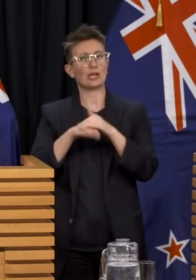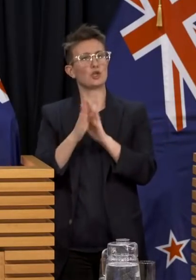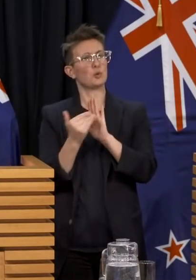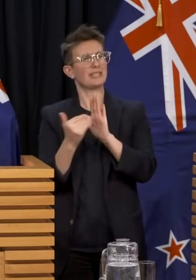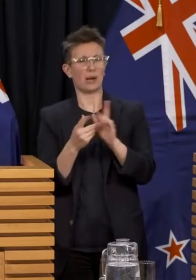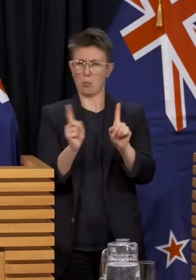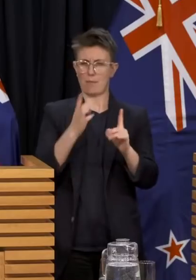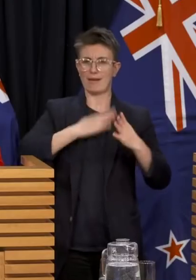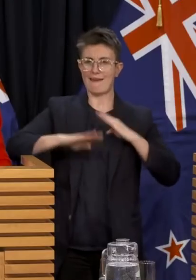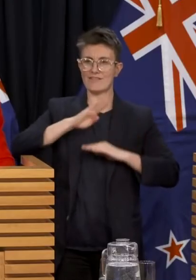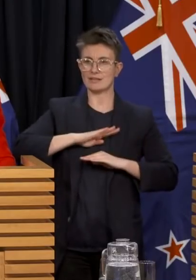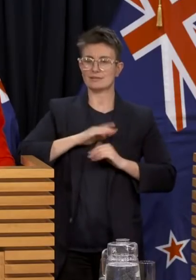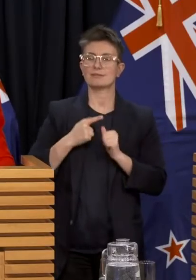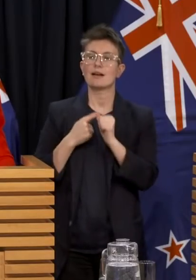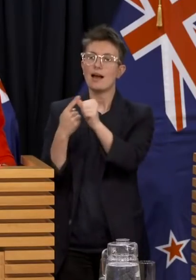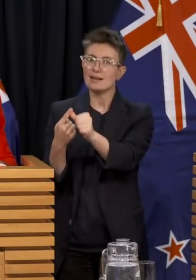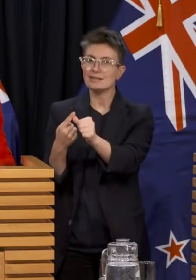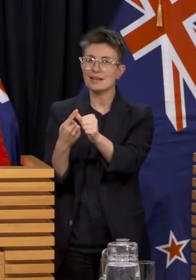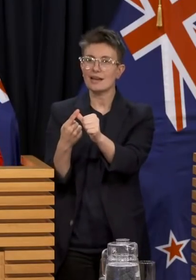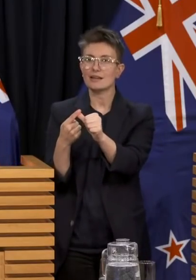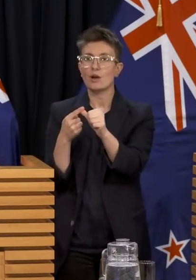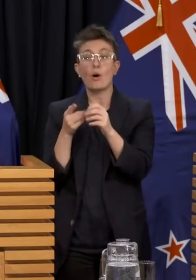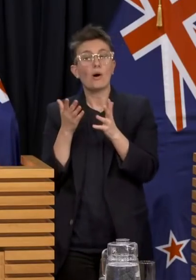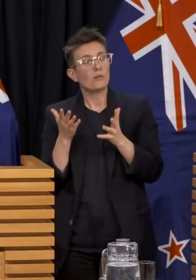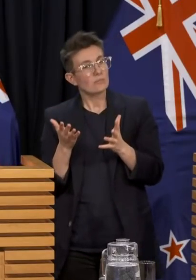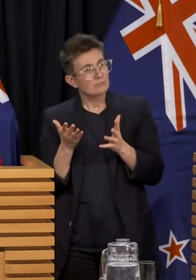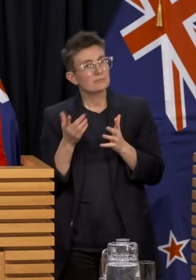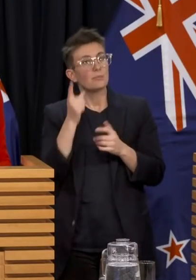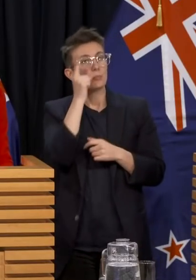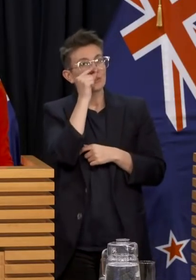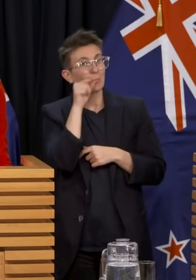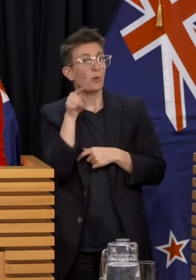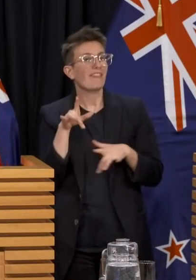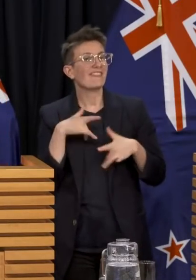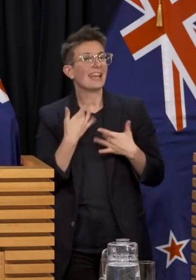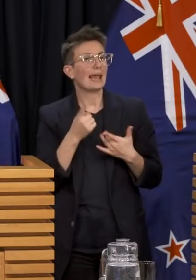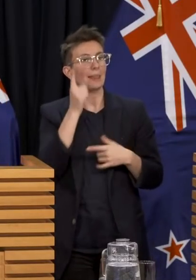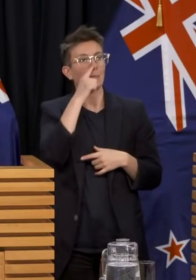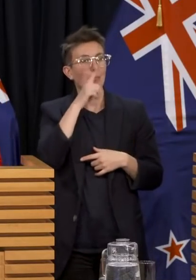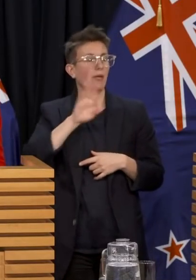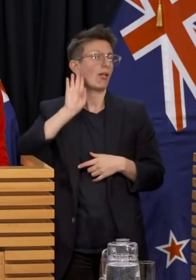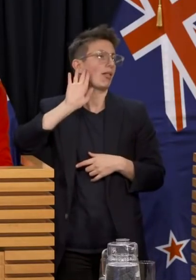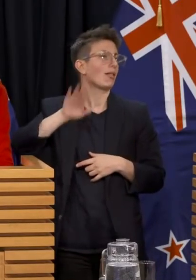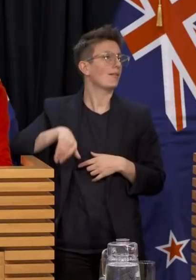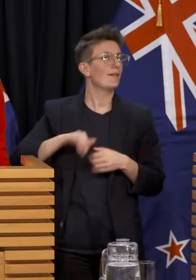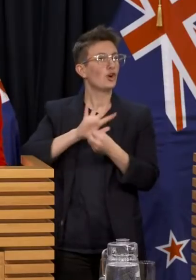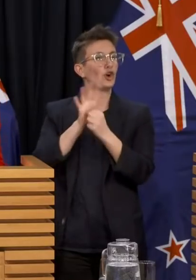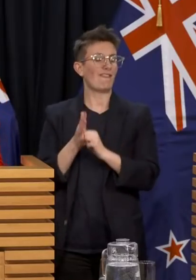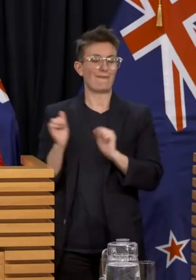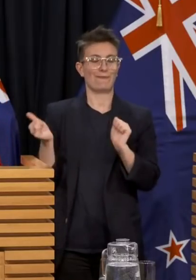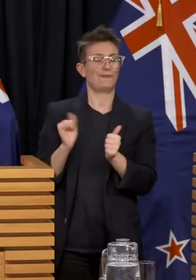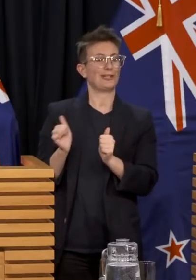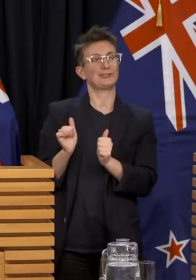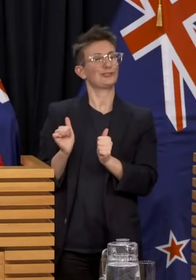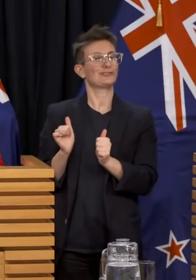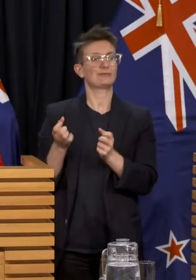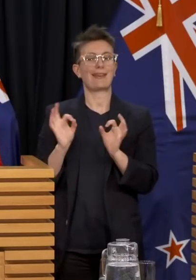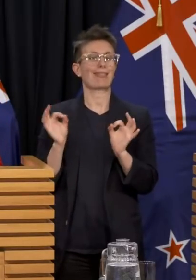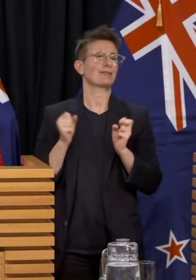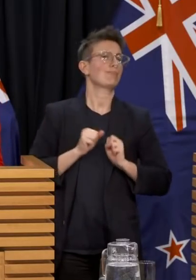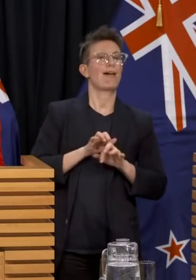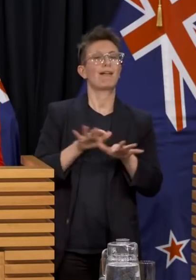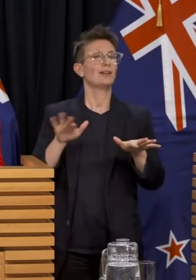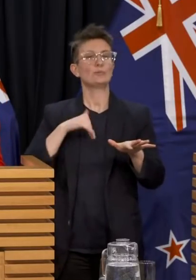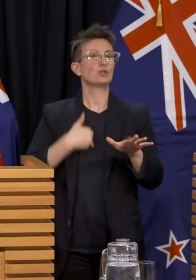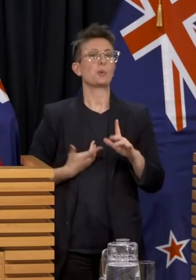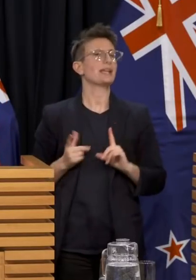I've said, just a sense that perhaps our COVID-free status within the community is not something that we need to continually work